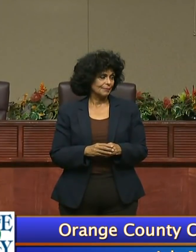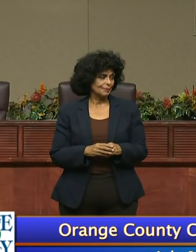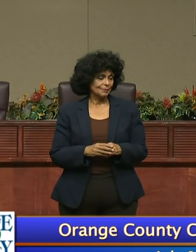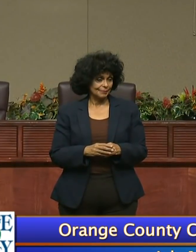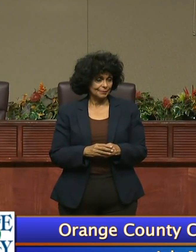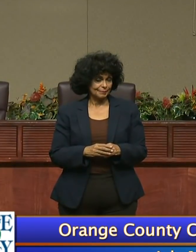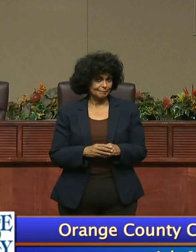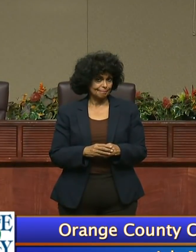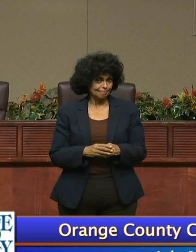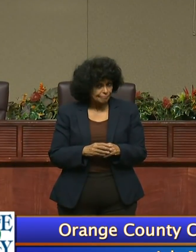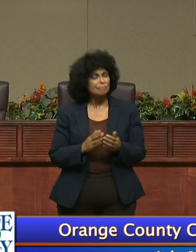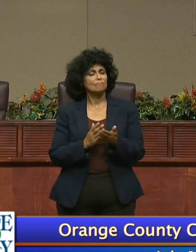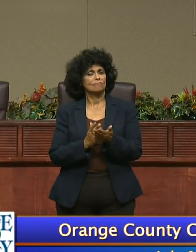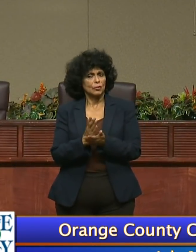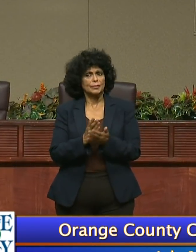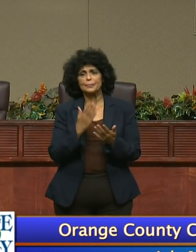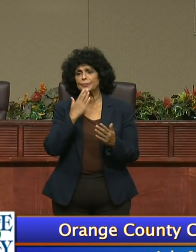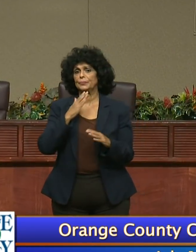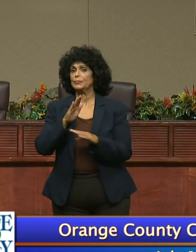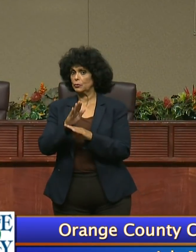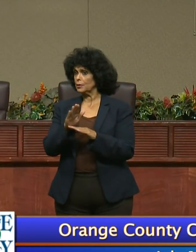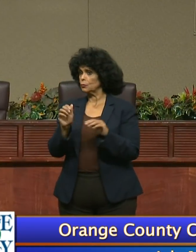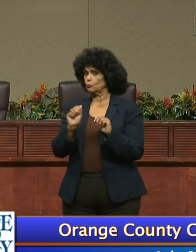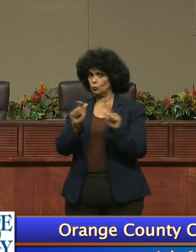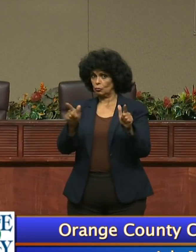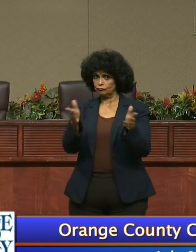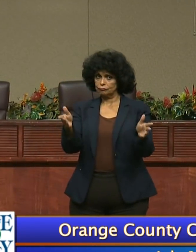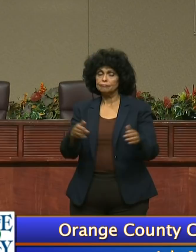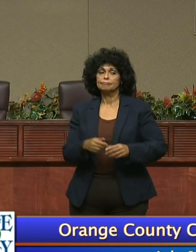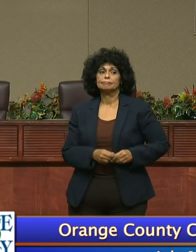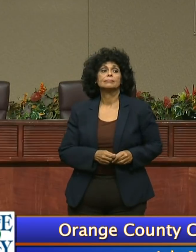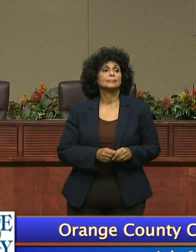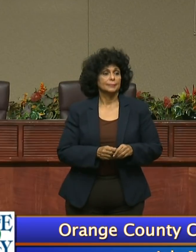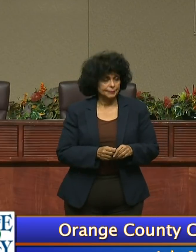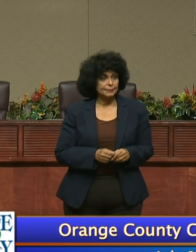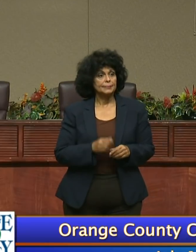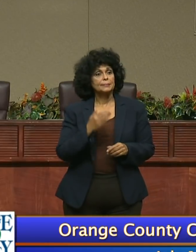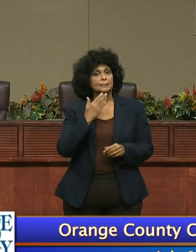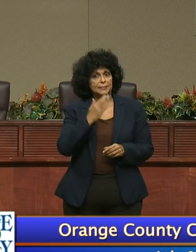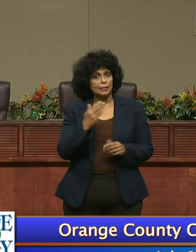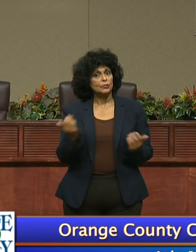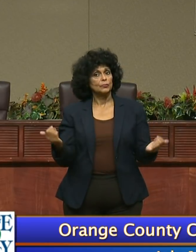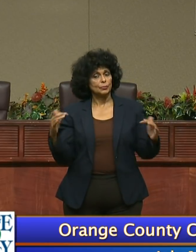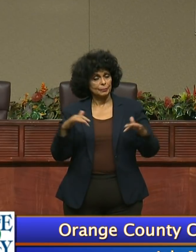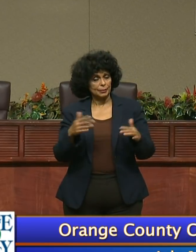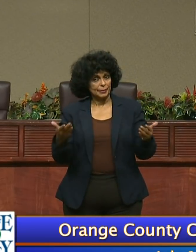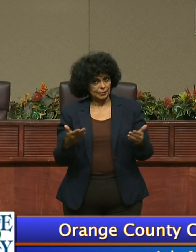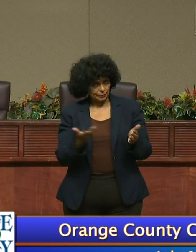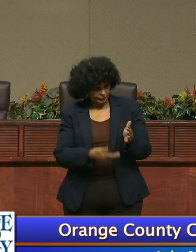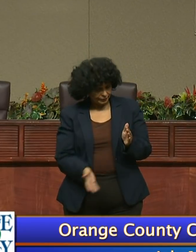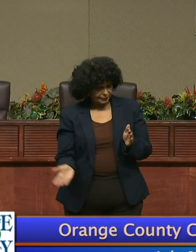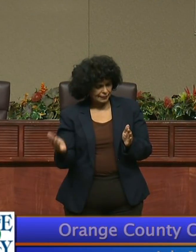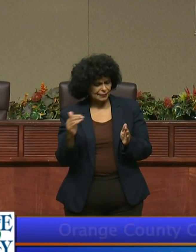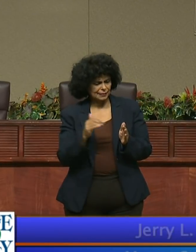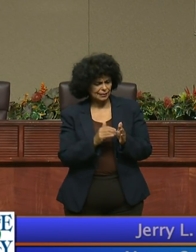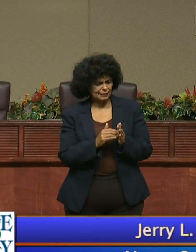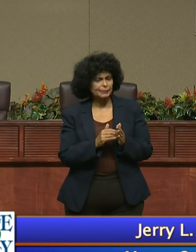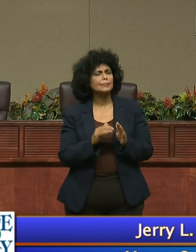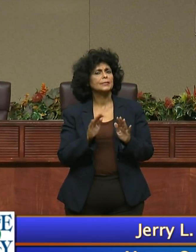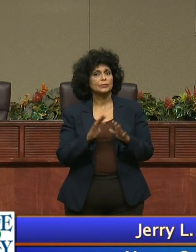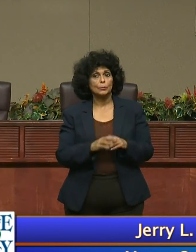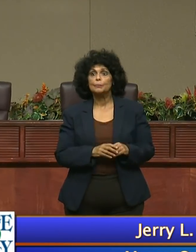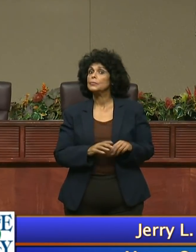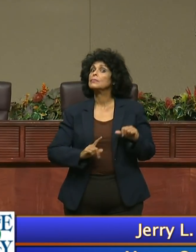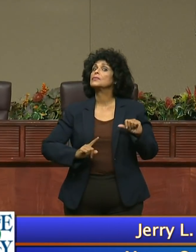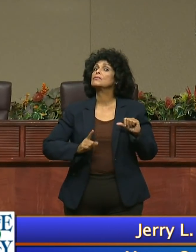All right. Good afternoon to all of you. Thank you for being here once again. Wanted to just start